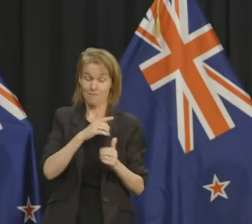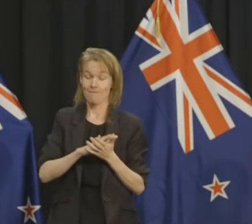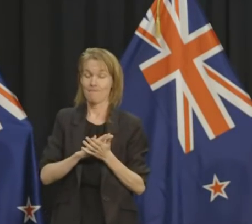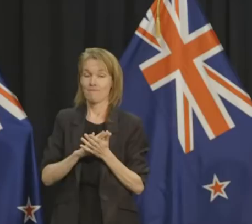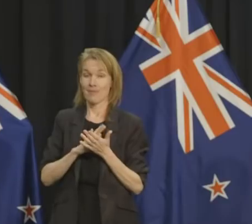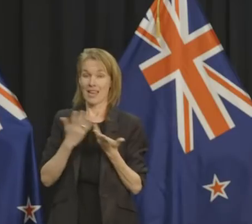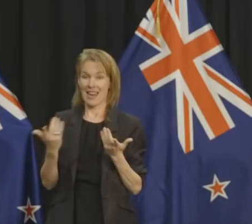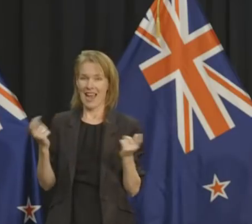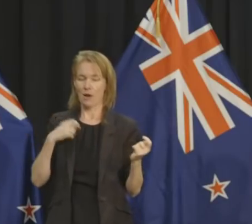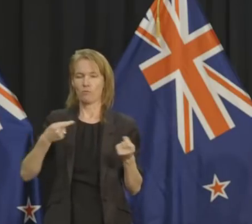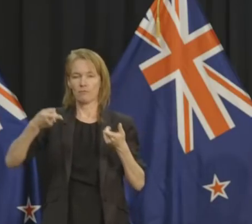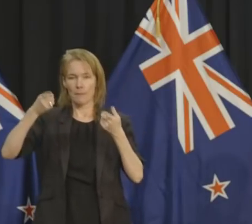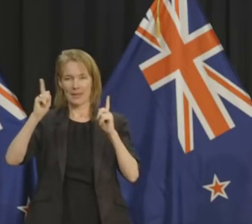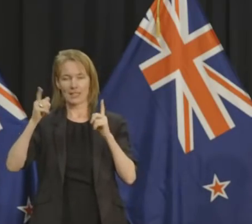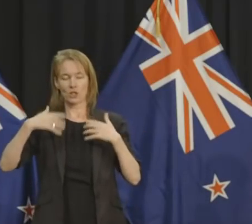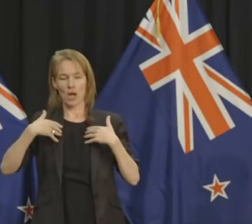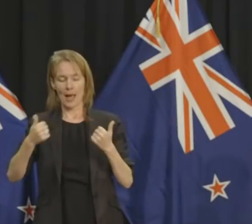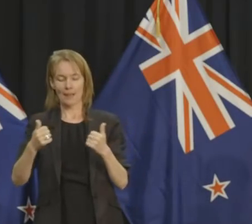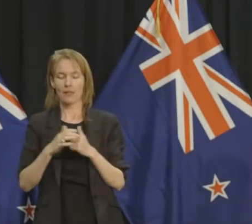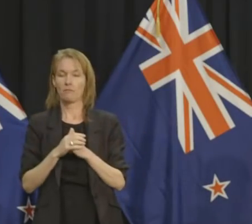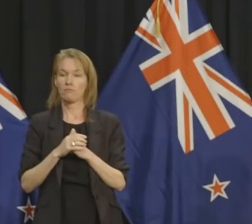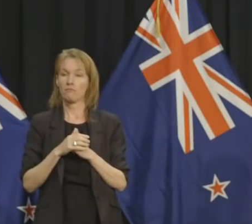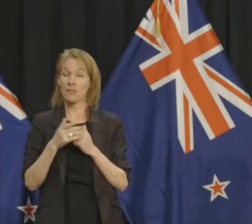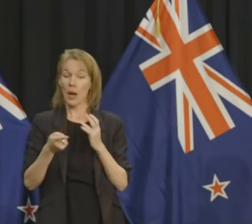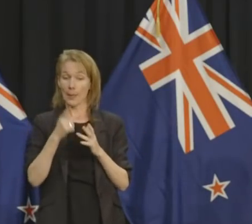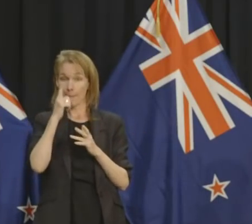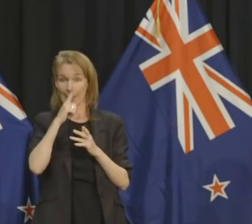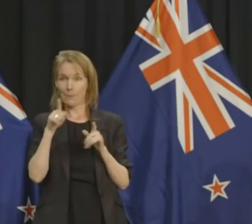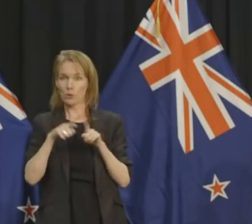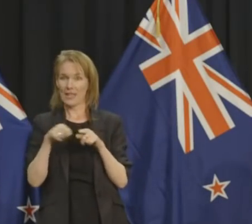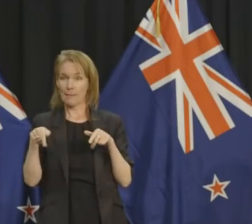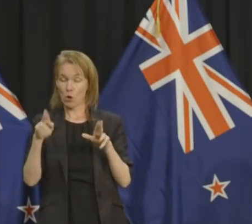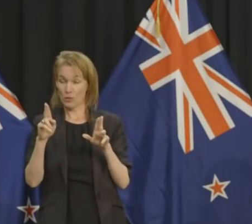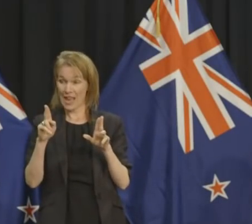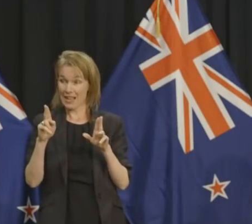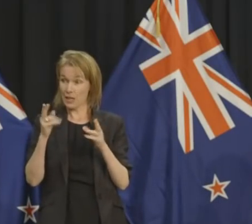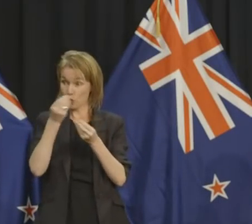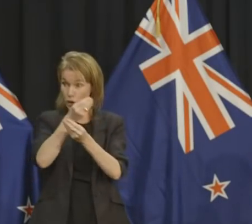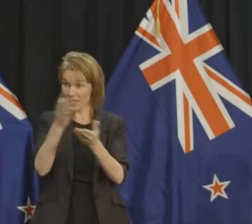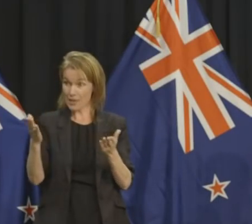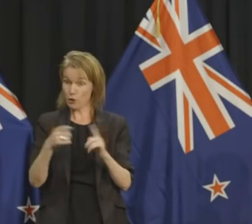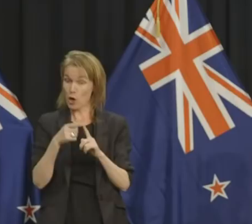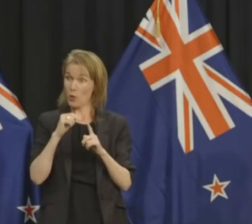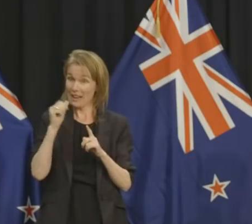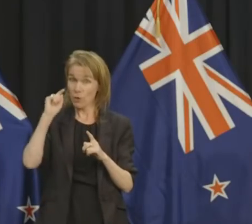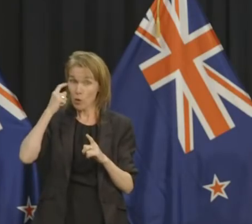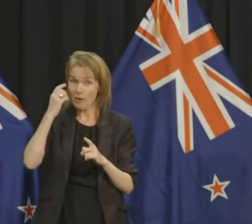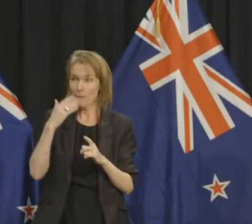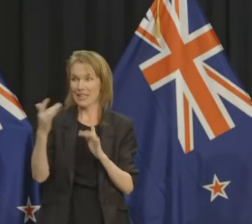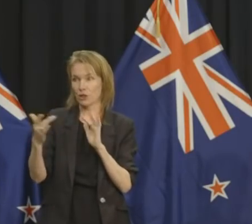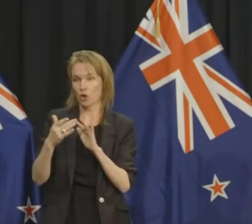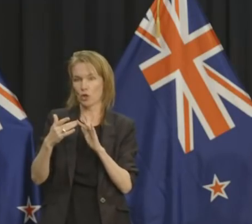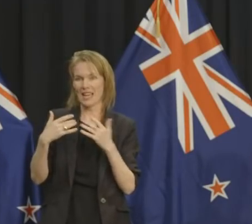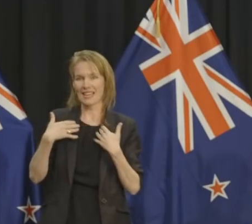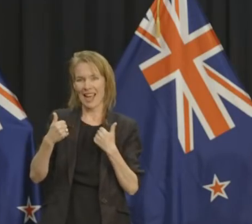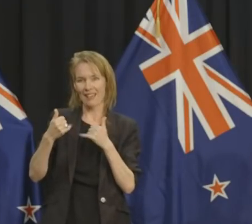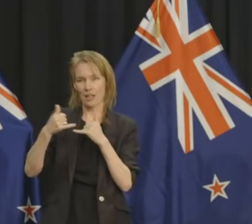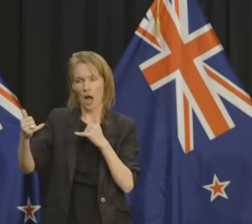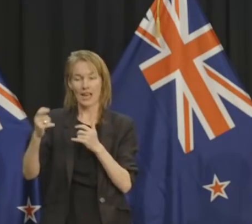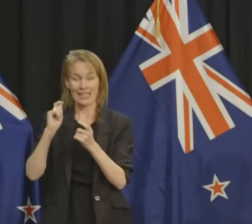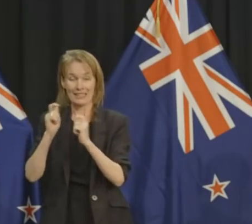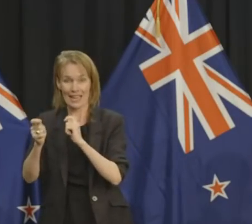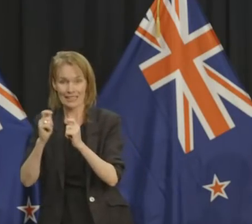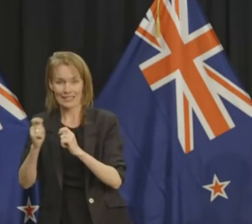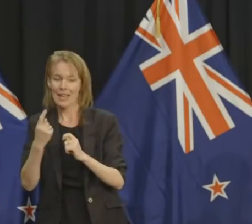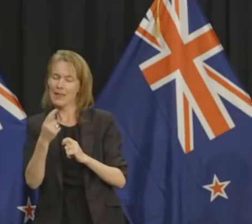very low. The person, whilst they tested positive, is asymptomatic. We understood that the testing was